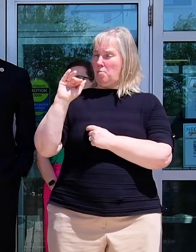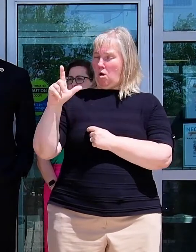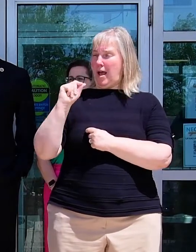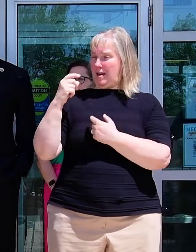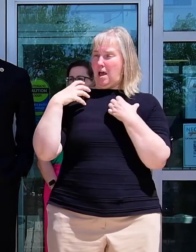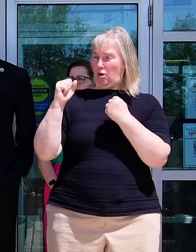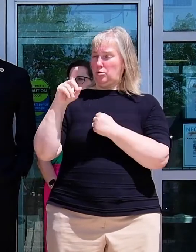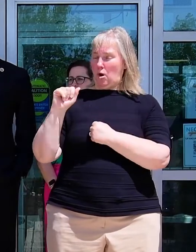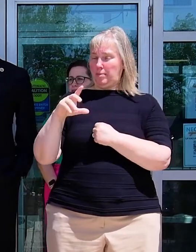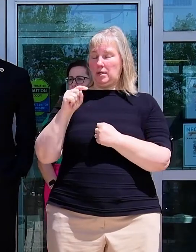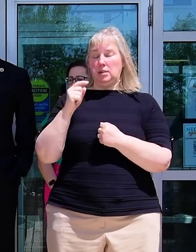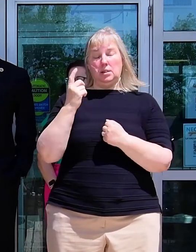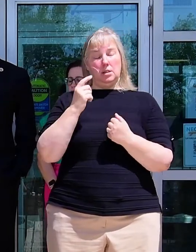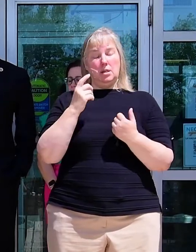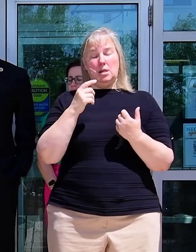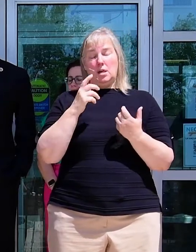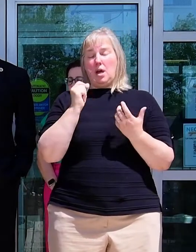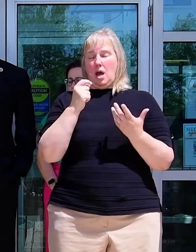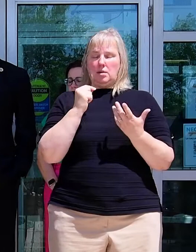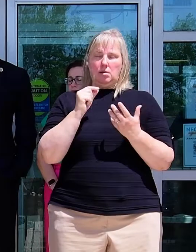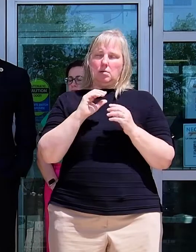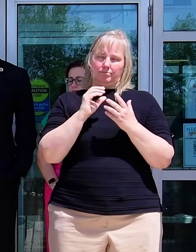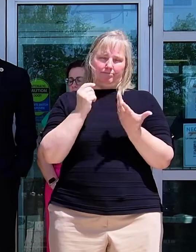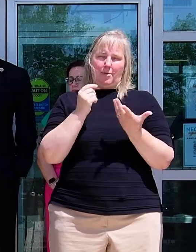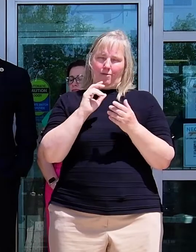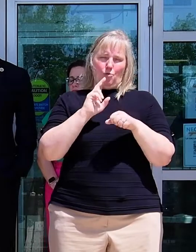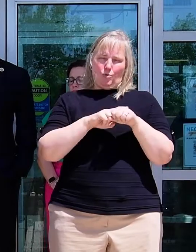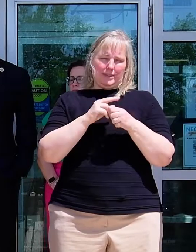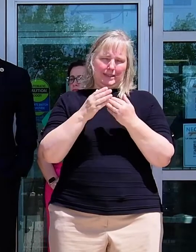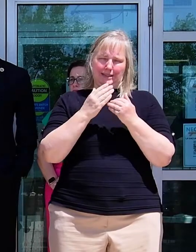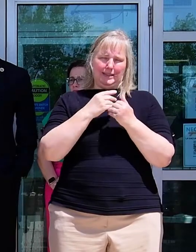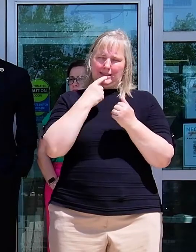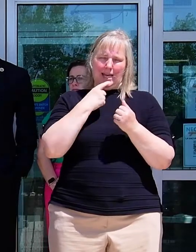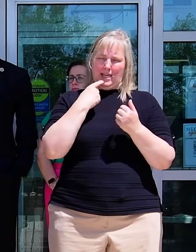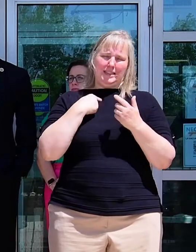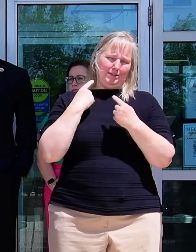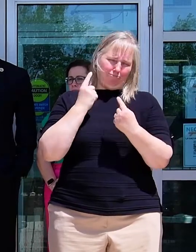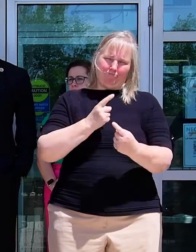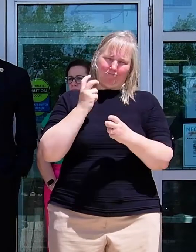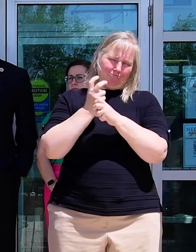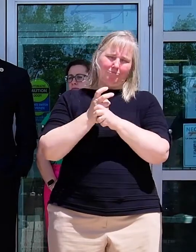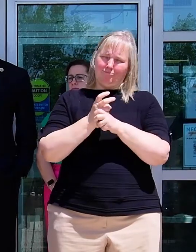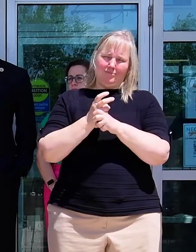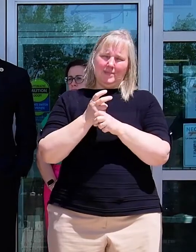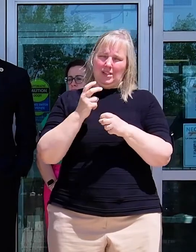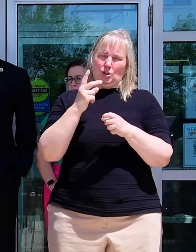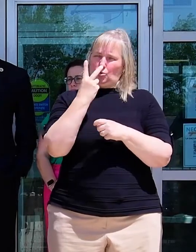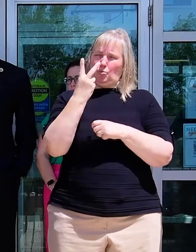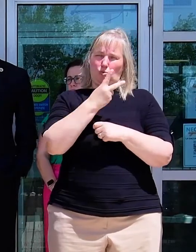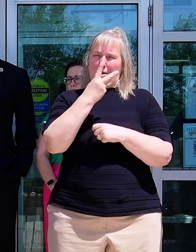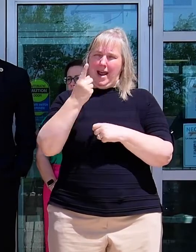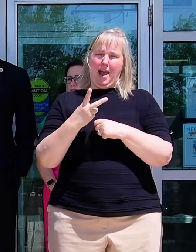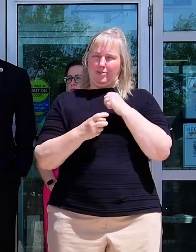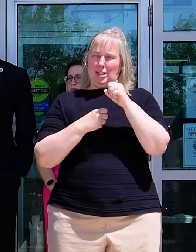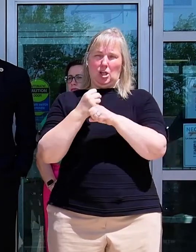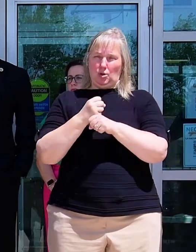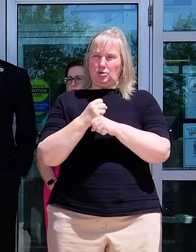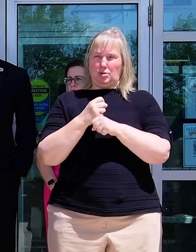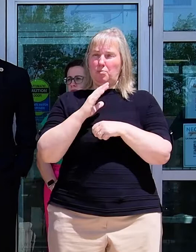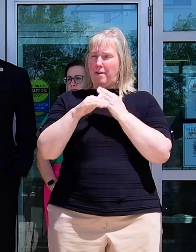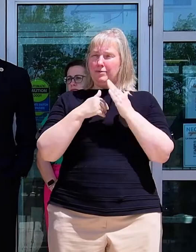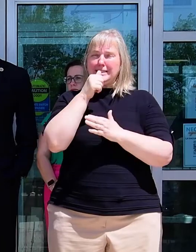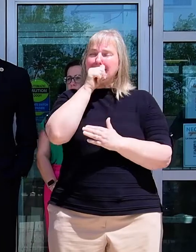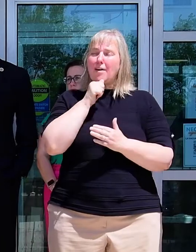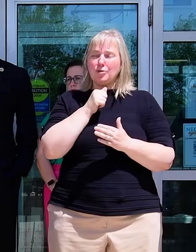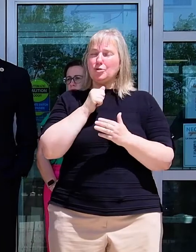that it's been a very difficult 2.5 years. All of you have been here with us, and we have been suffered together through this process.